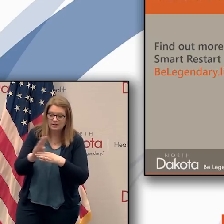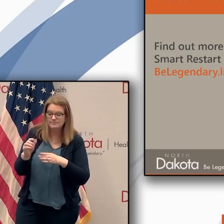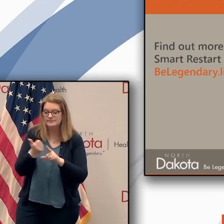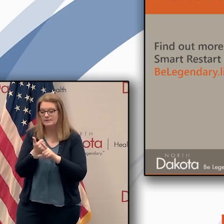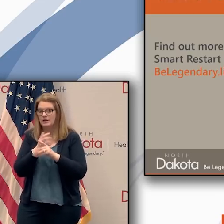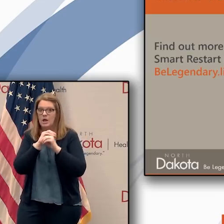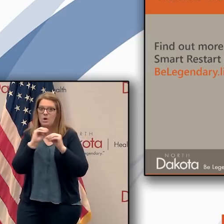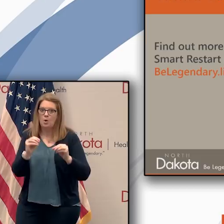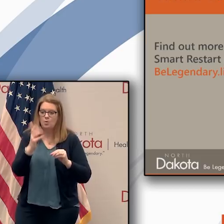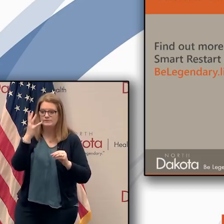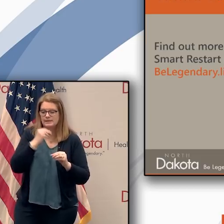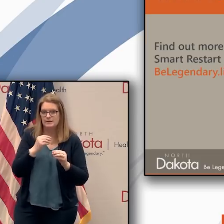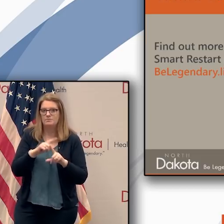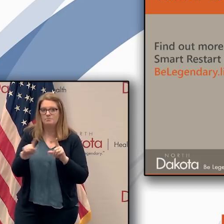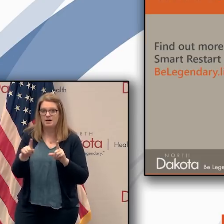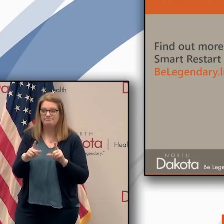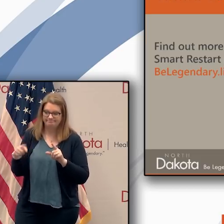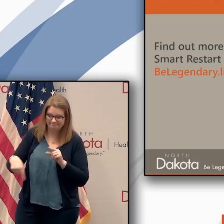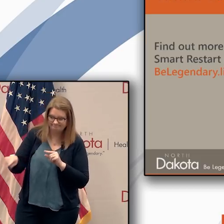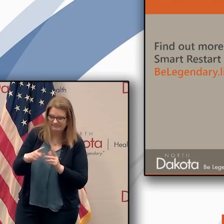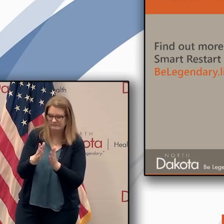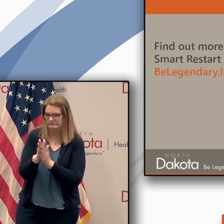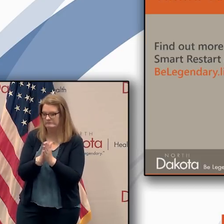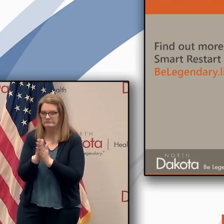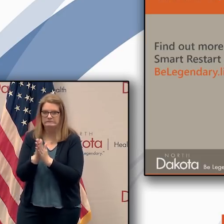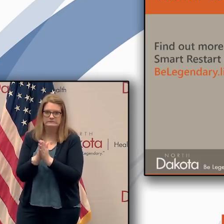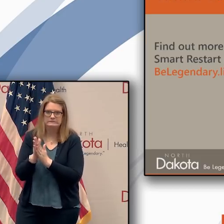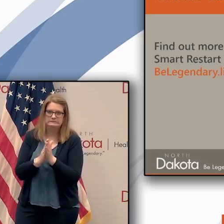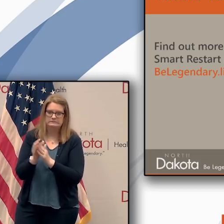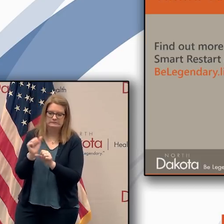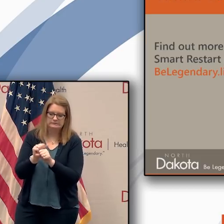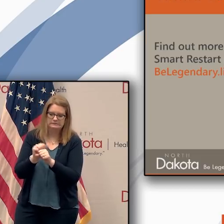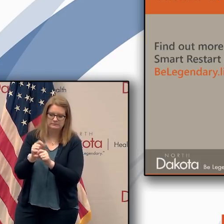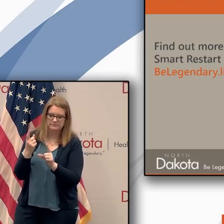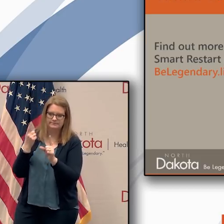sleep, but powered by an infinite passion for making a difference.